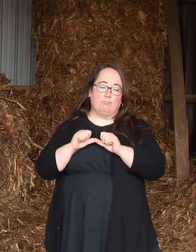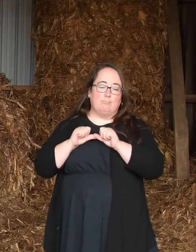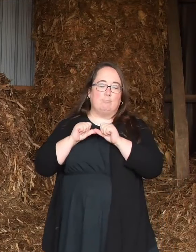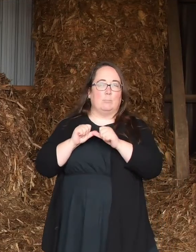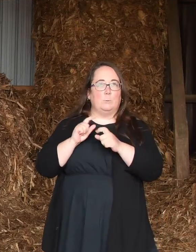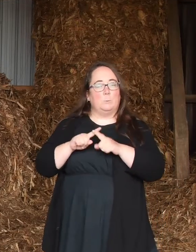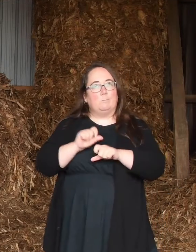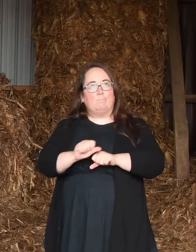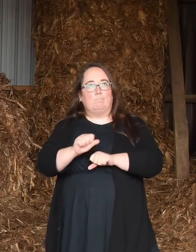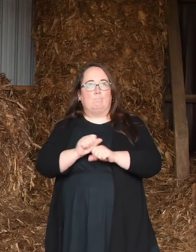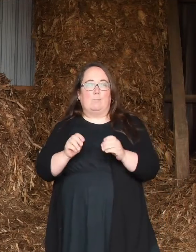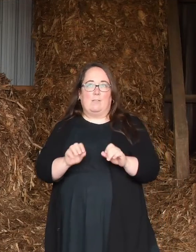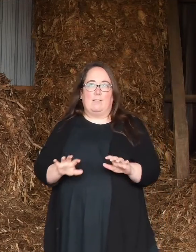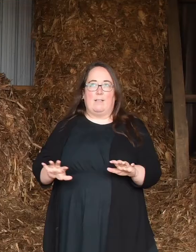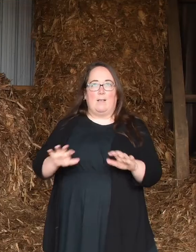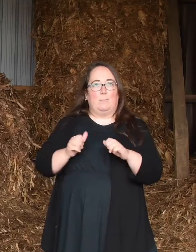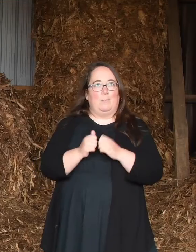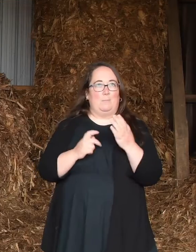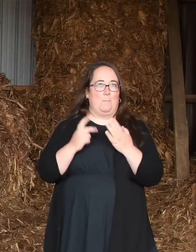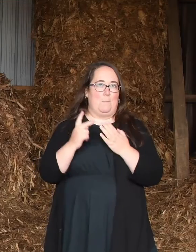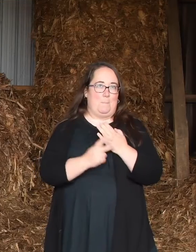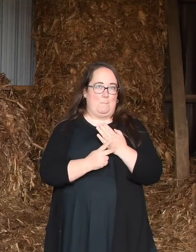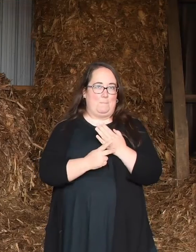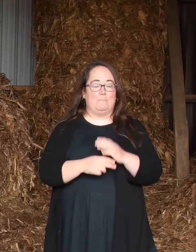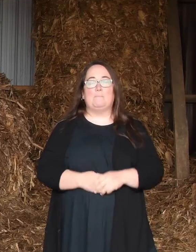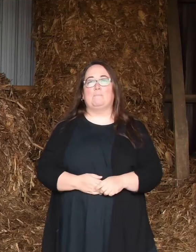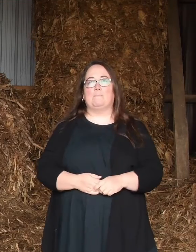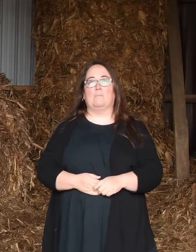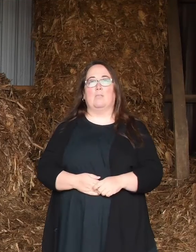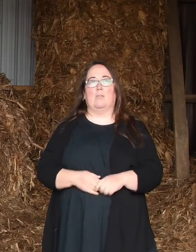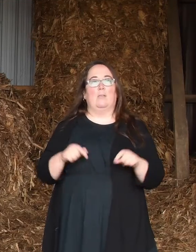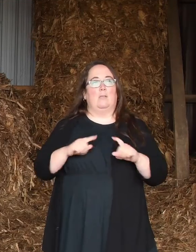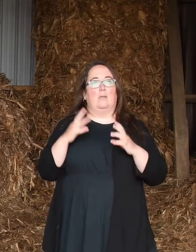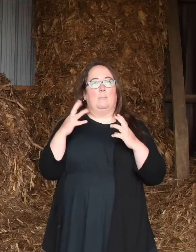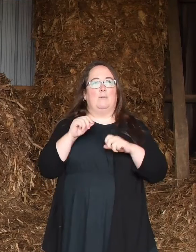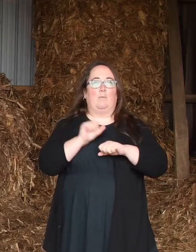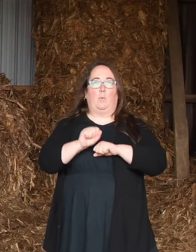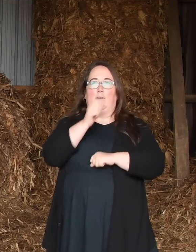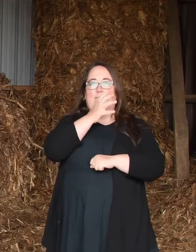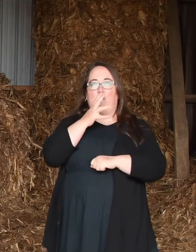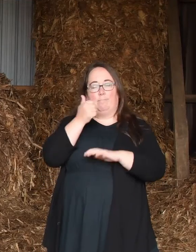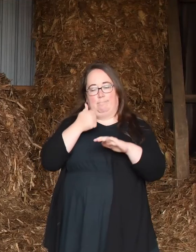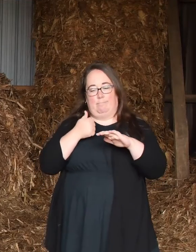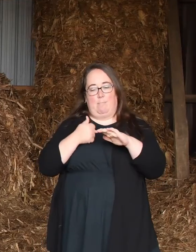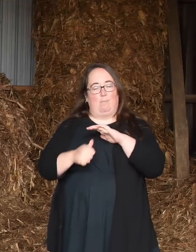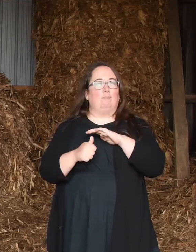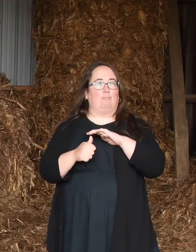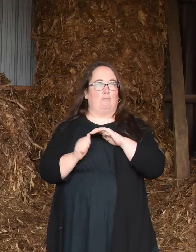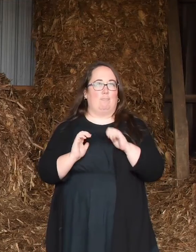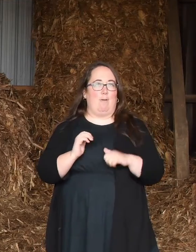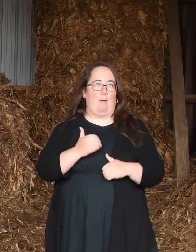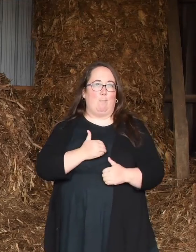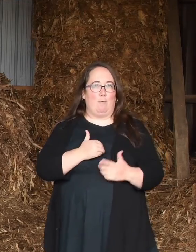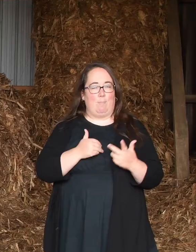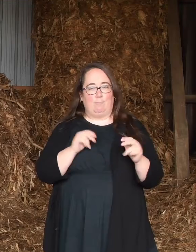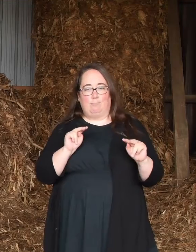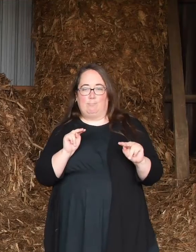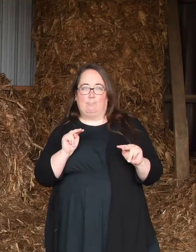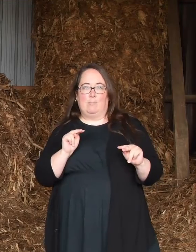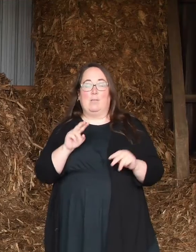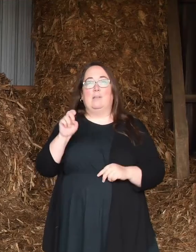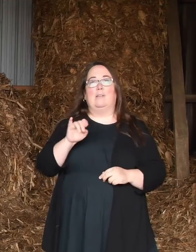tradition of preserving land through this program by placing this beautiful working farm under easement. The Dickeys